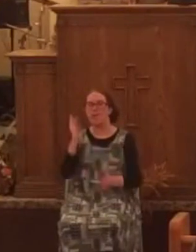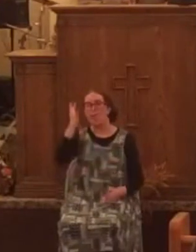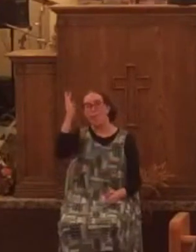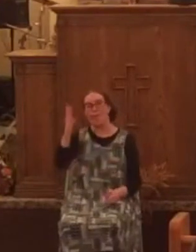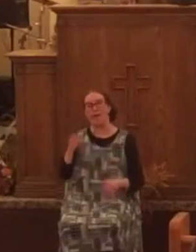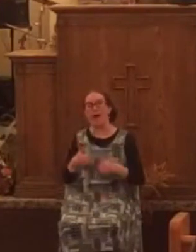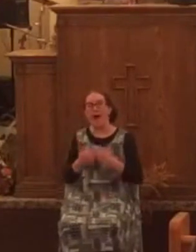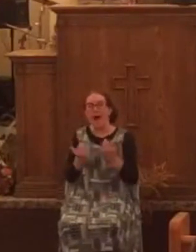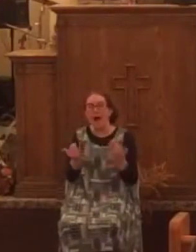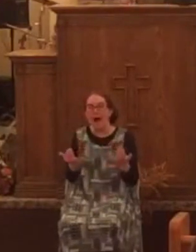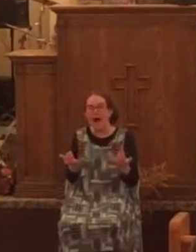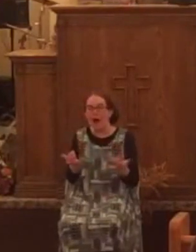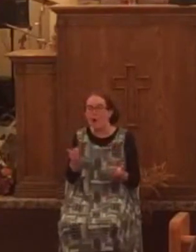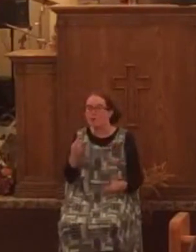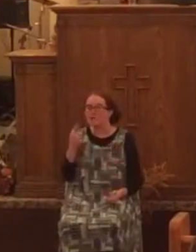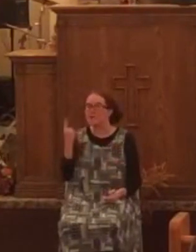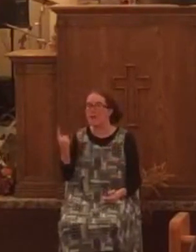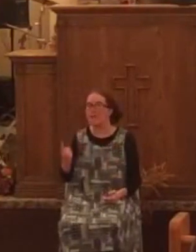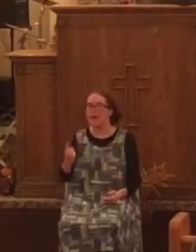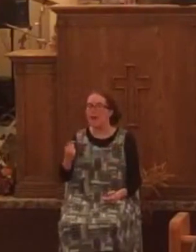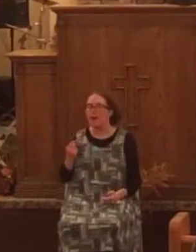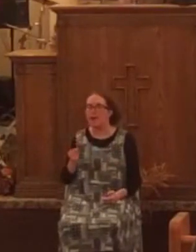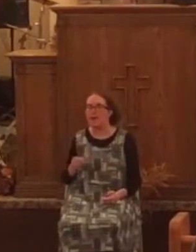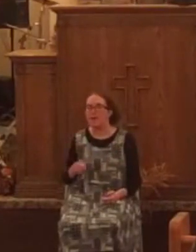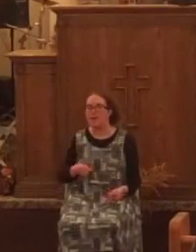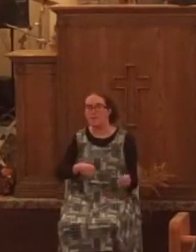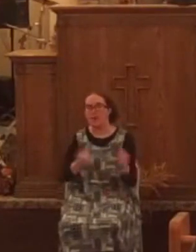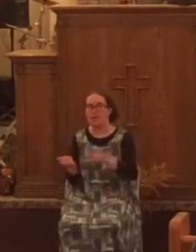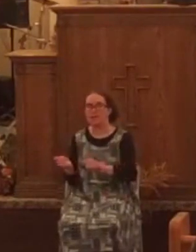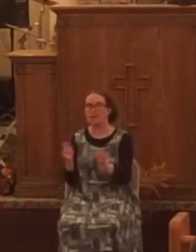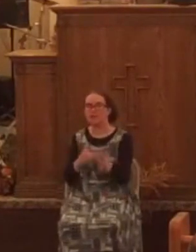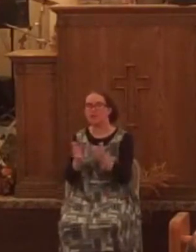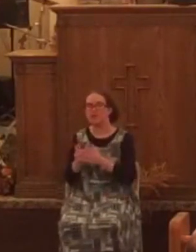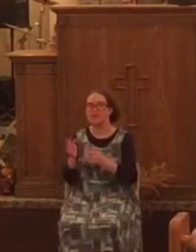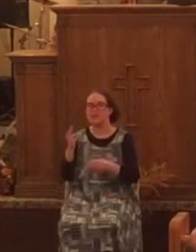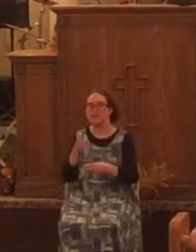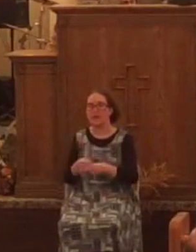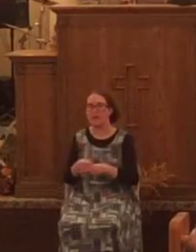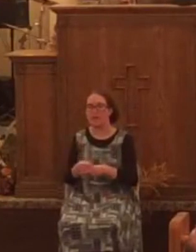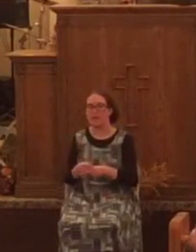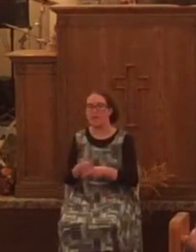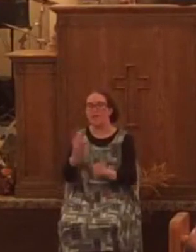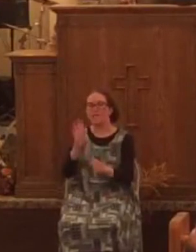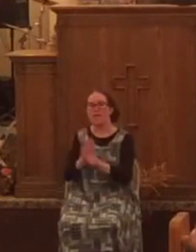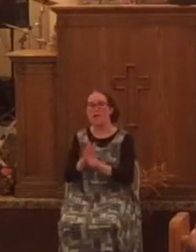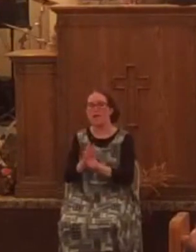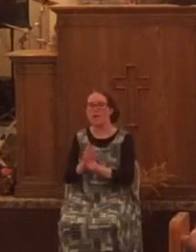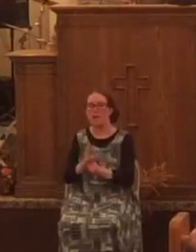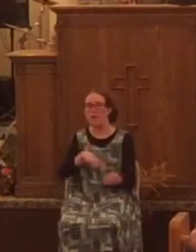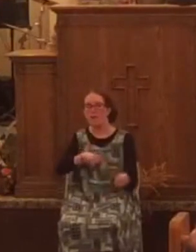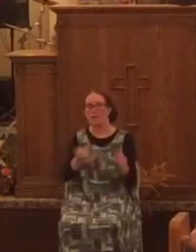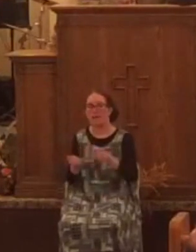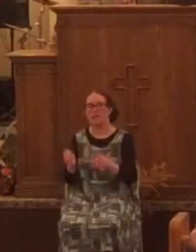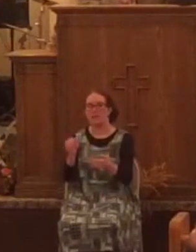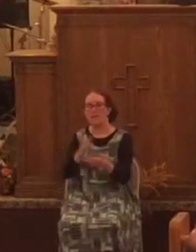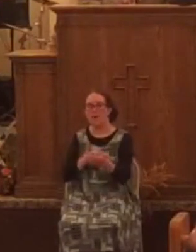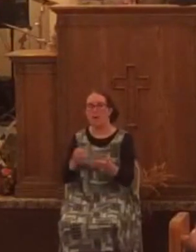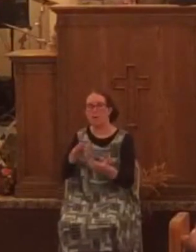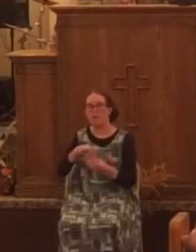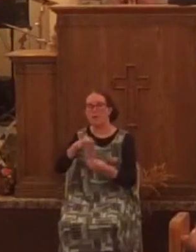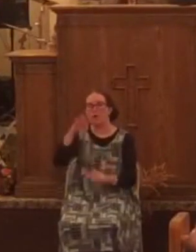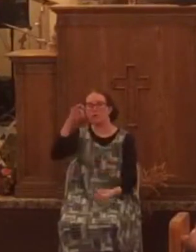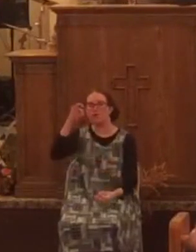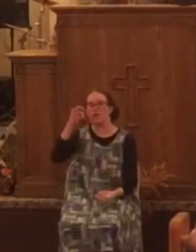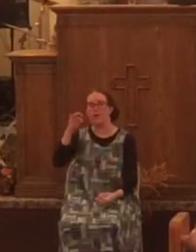it, amen, that somebody that has been baptized in Jesus' name, amen, filled with the baptism of the Holy